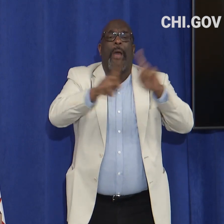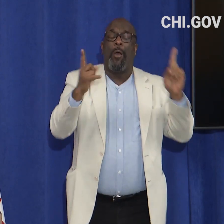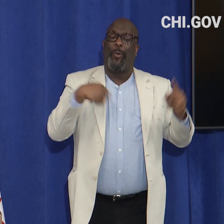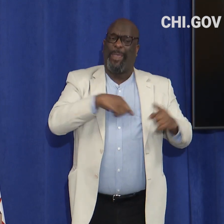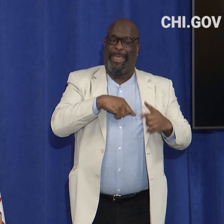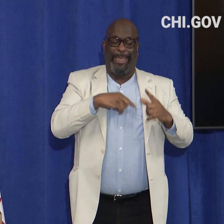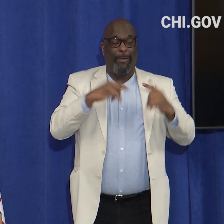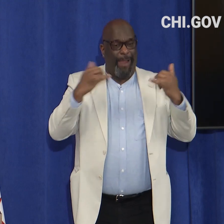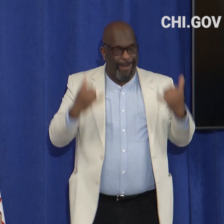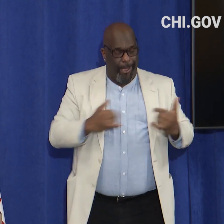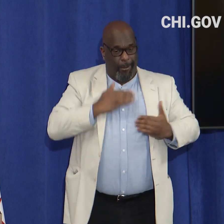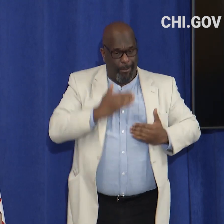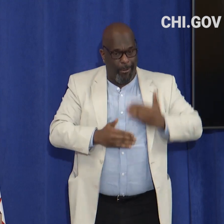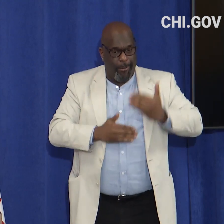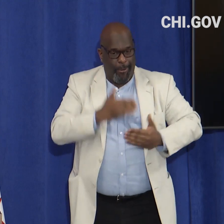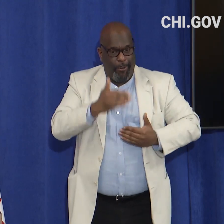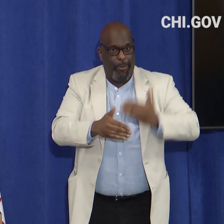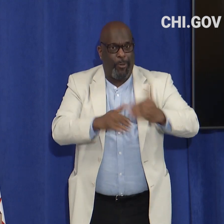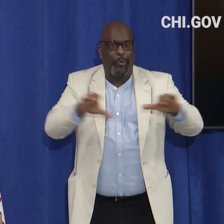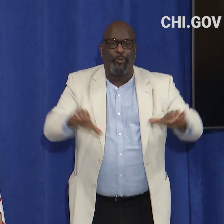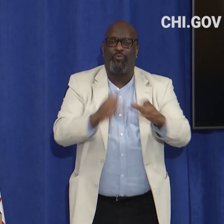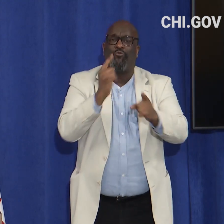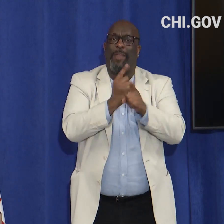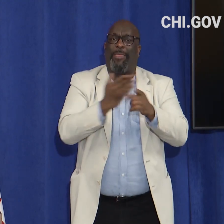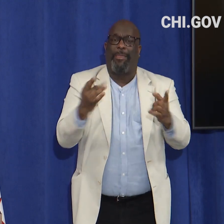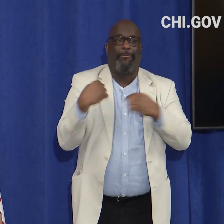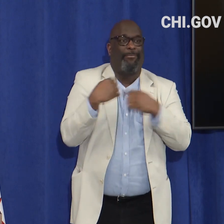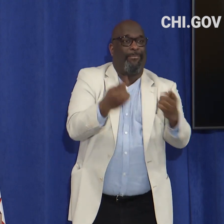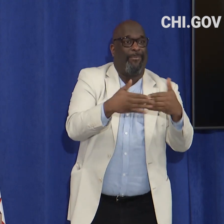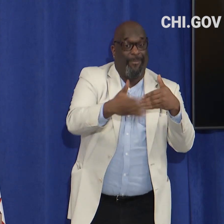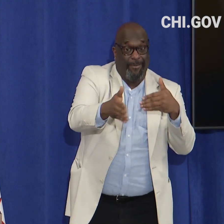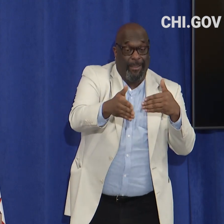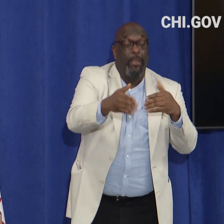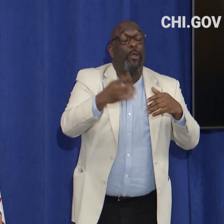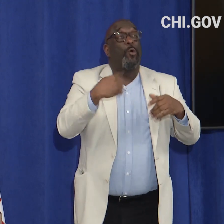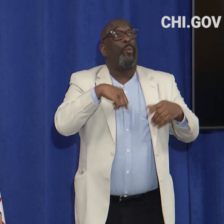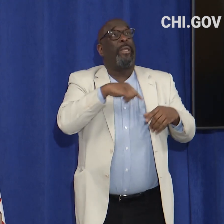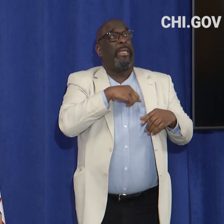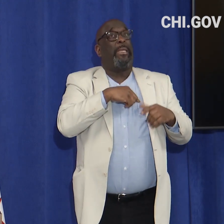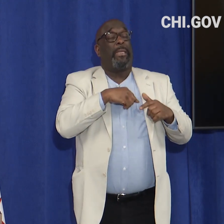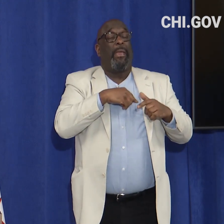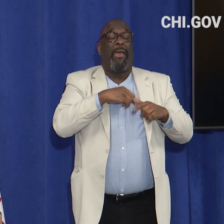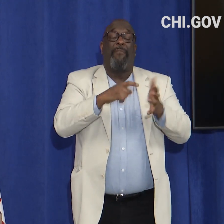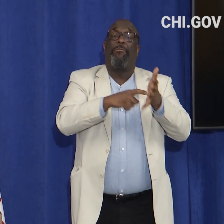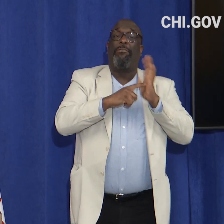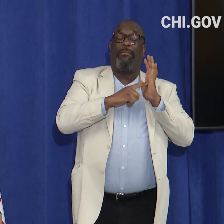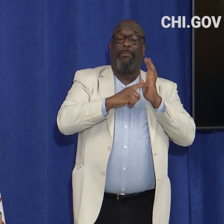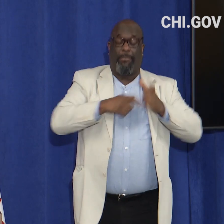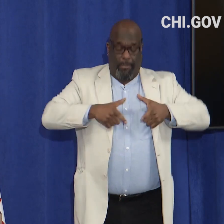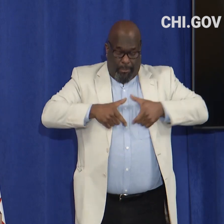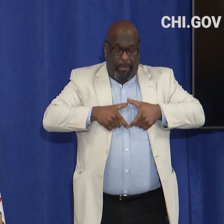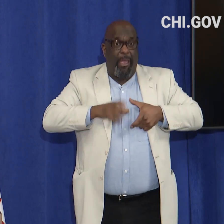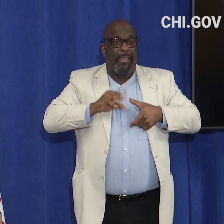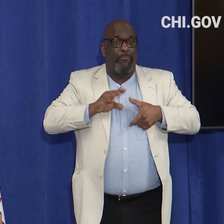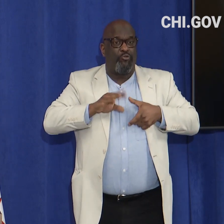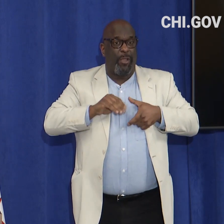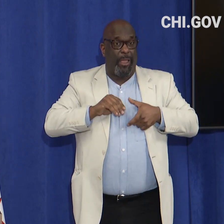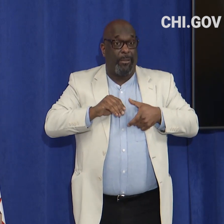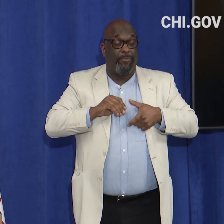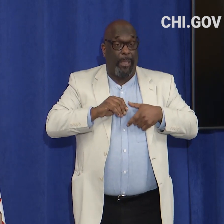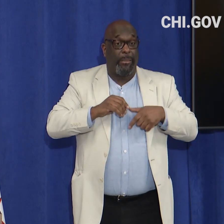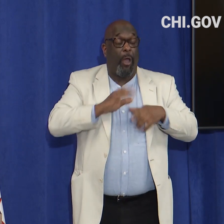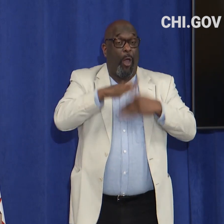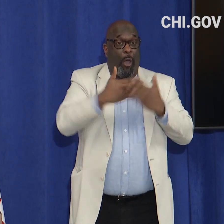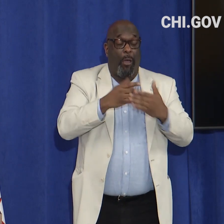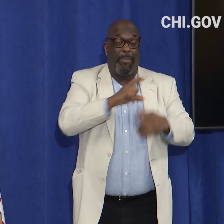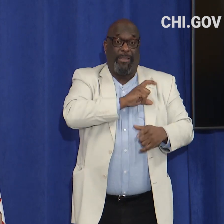are on the right path. We instituted mandatory body cameras. We instituted a policy, which I